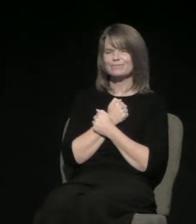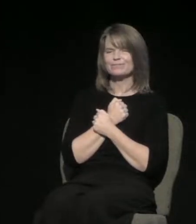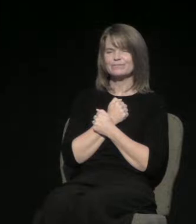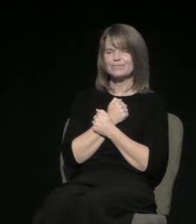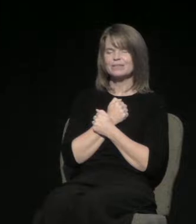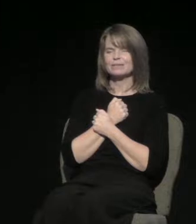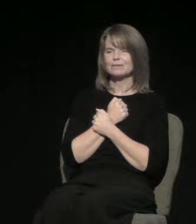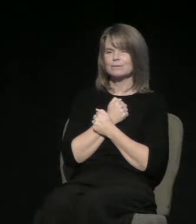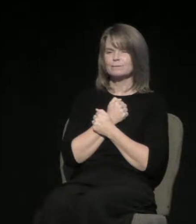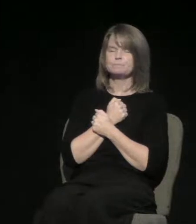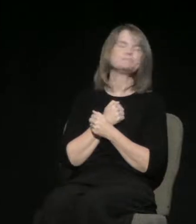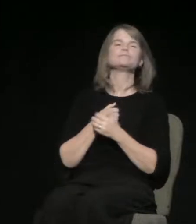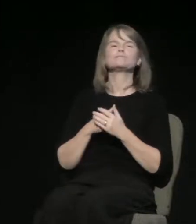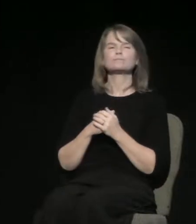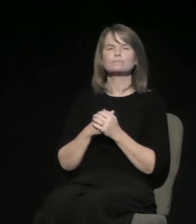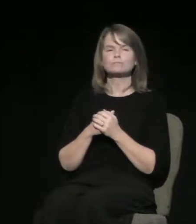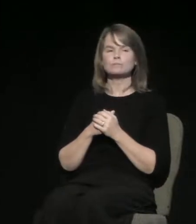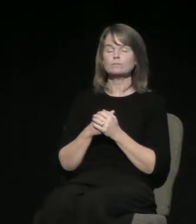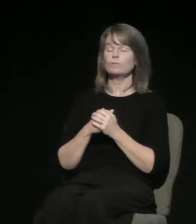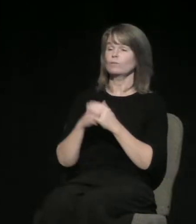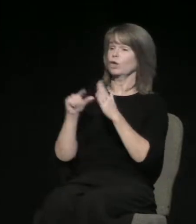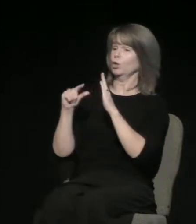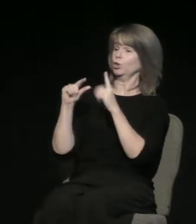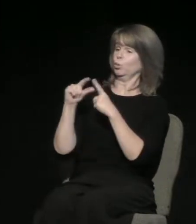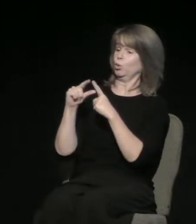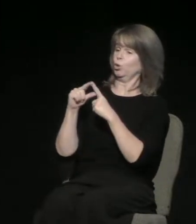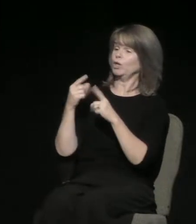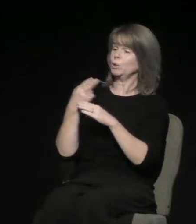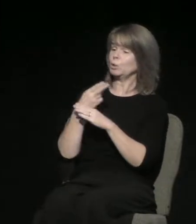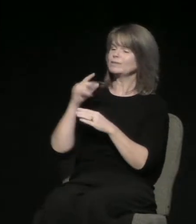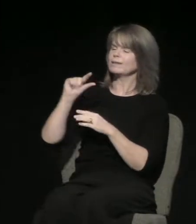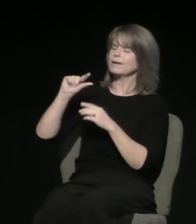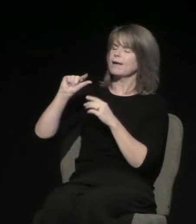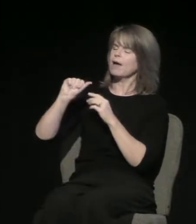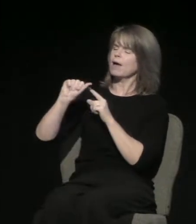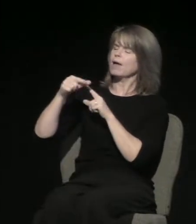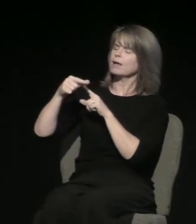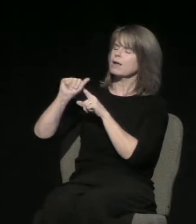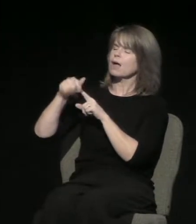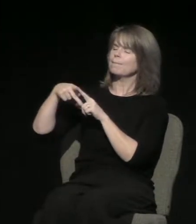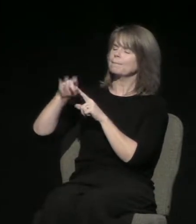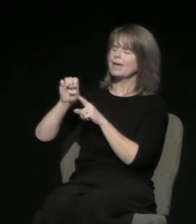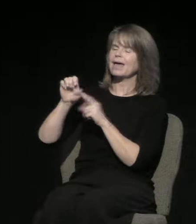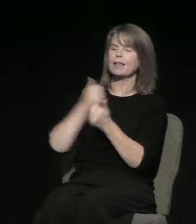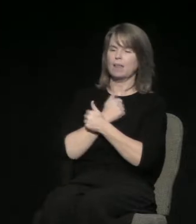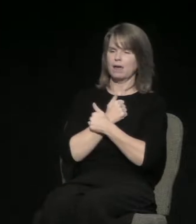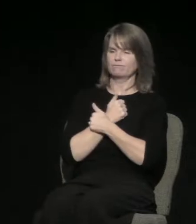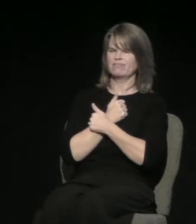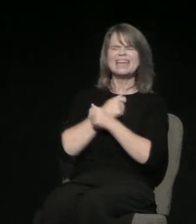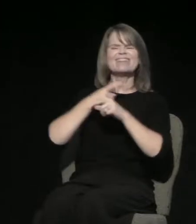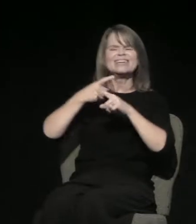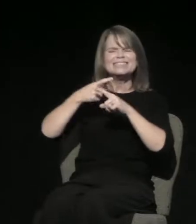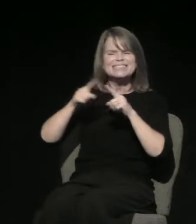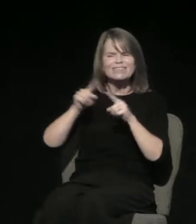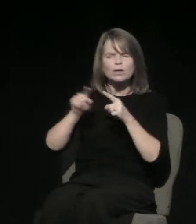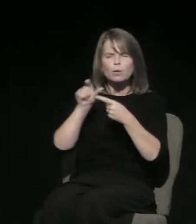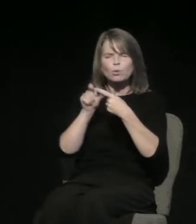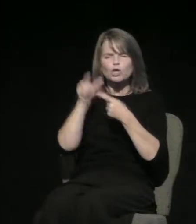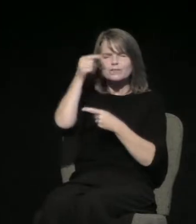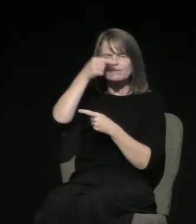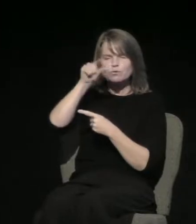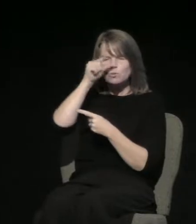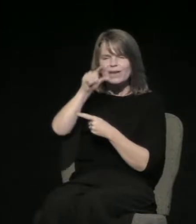Love And The Word He Uses There Is Agape You Know There Are Different Words In The Greek For Different Kinds Of Love